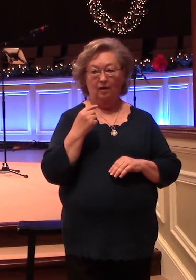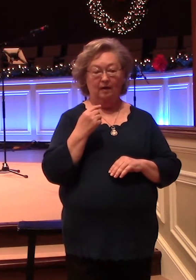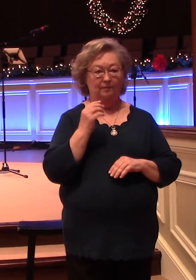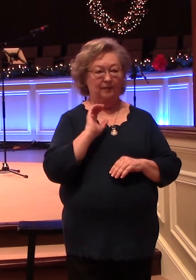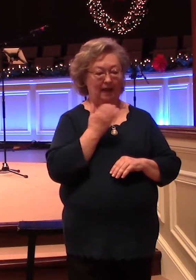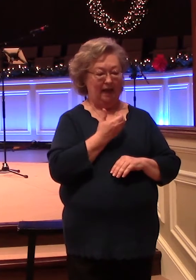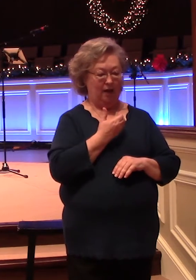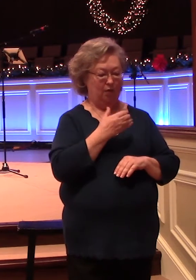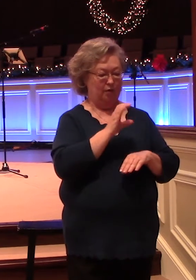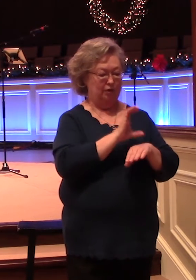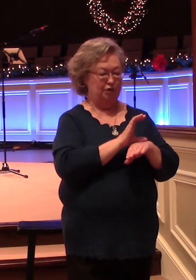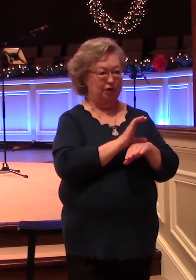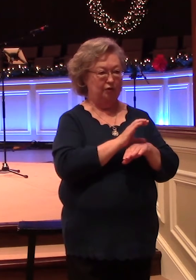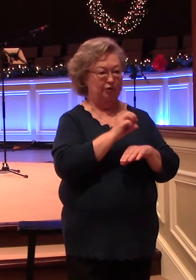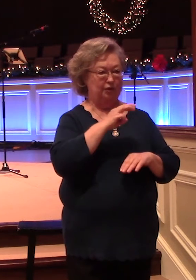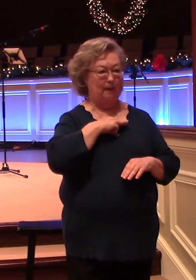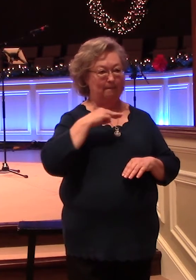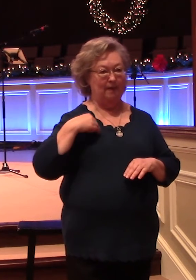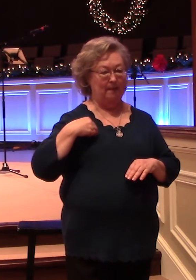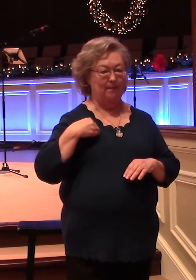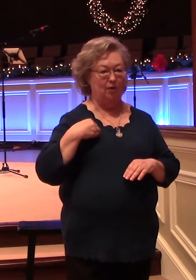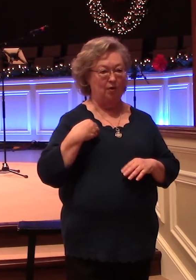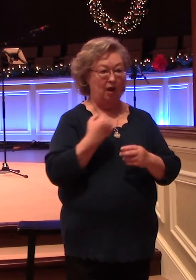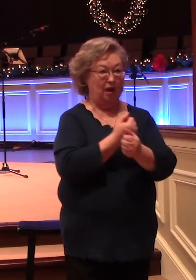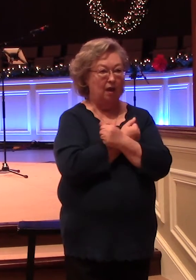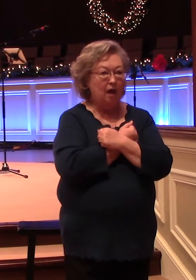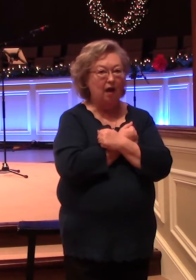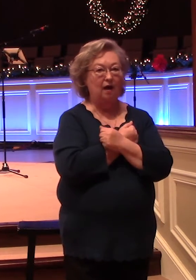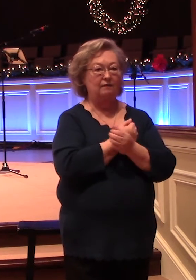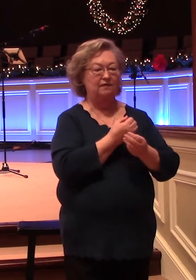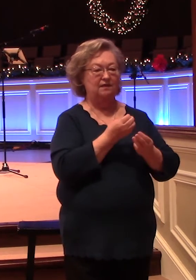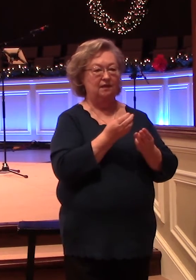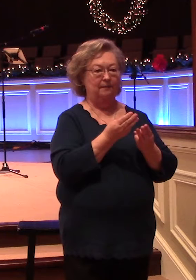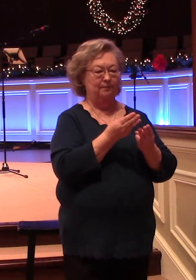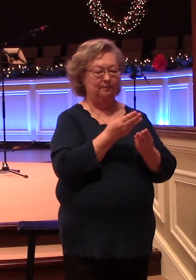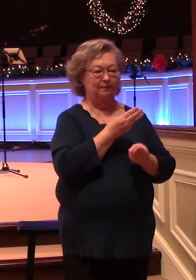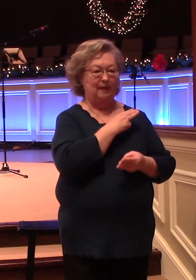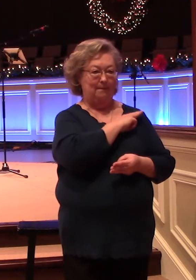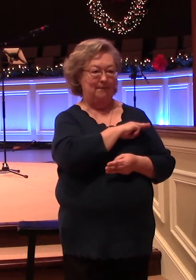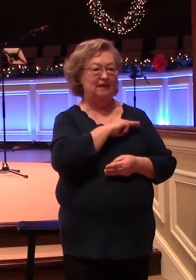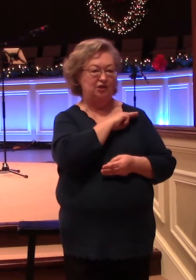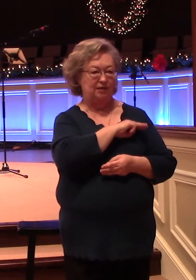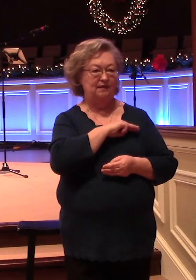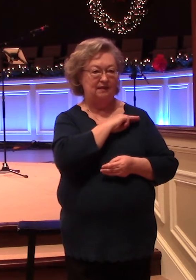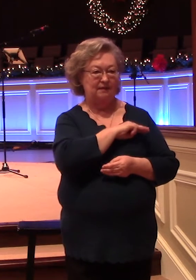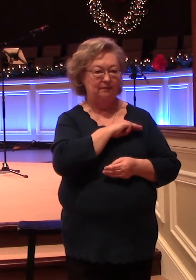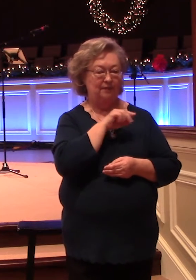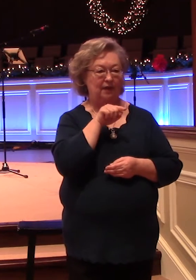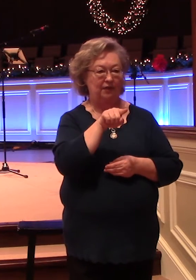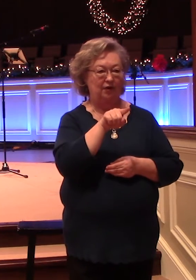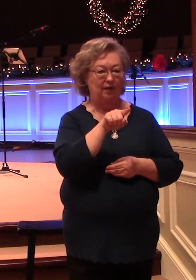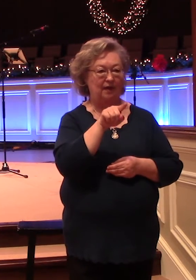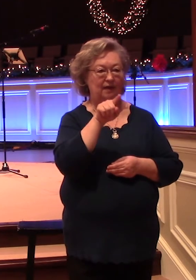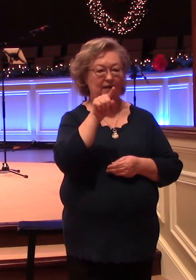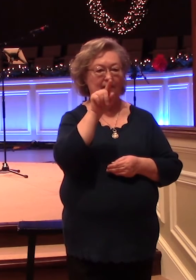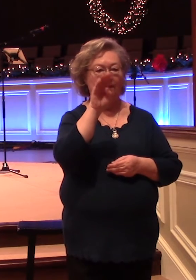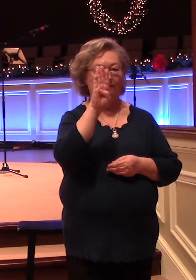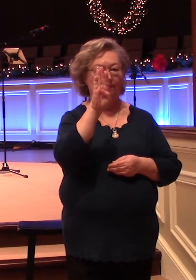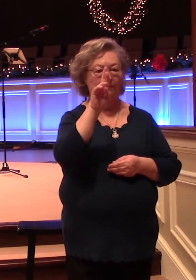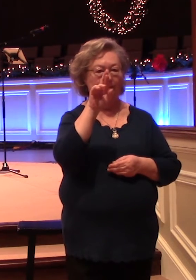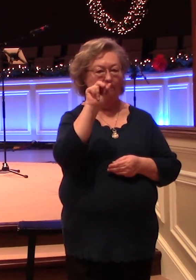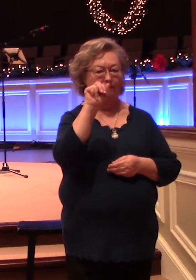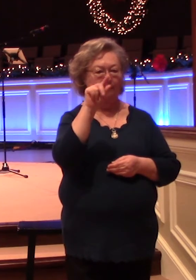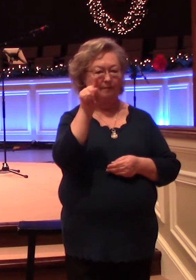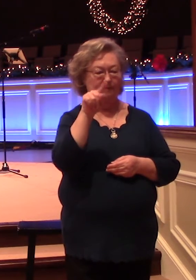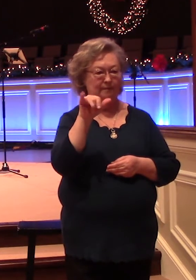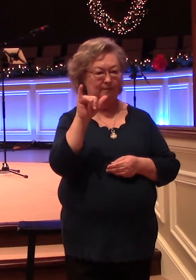you remember Daniel and Ruth. They're missionaries. They're not missionaries. They're a pastor and pastor's wife in Brazil. We do a lot of mission work in Brazil. And they're a pastoral team